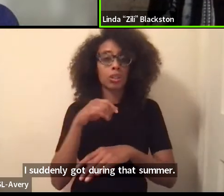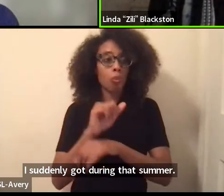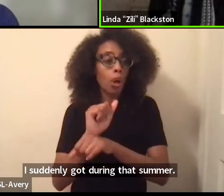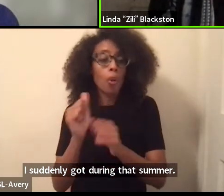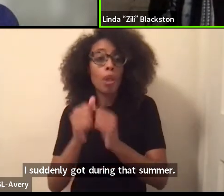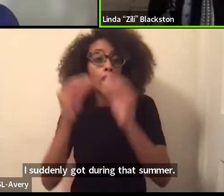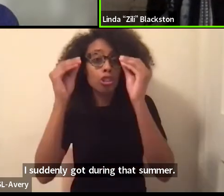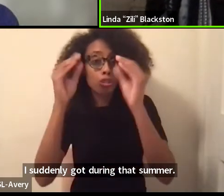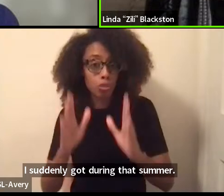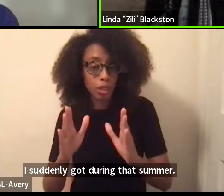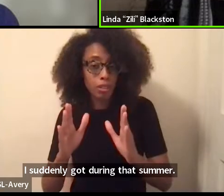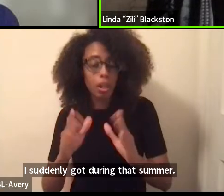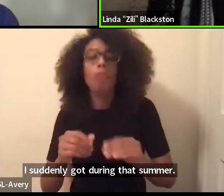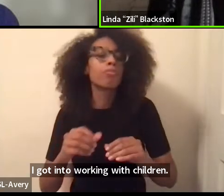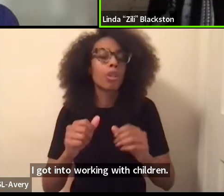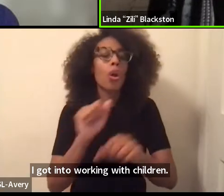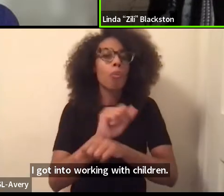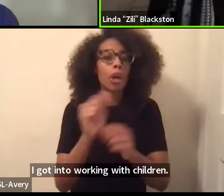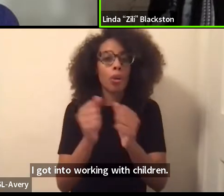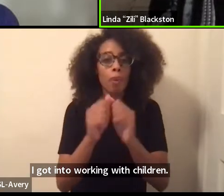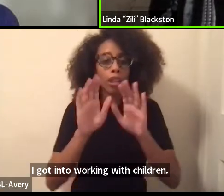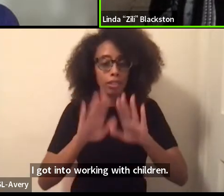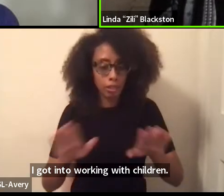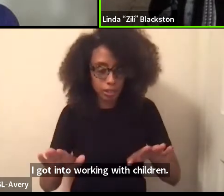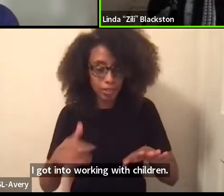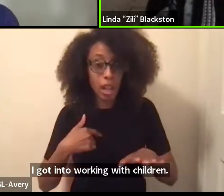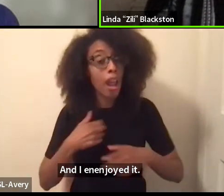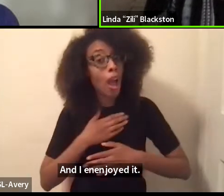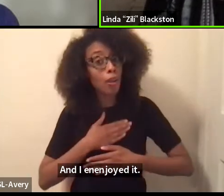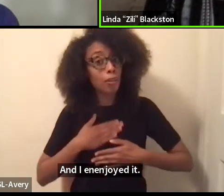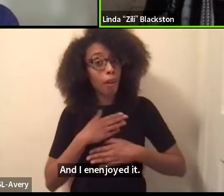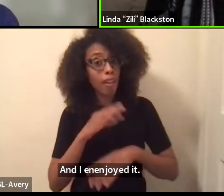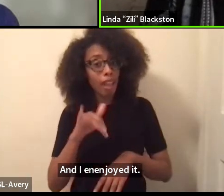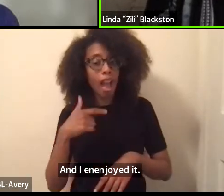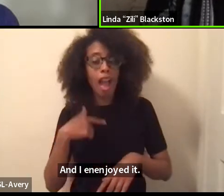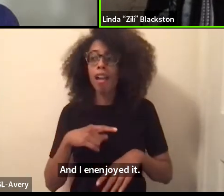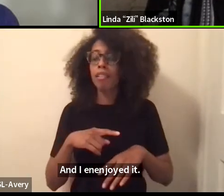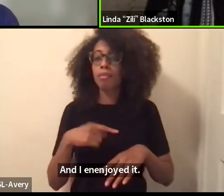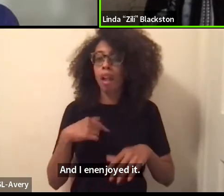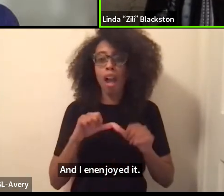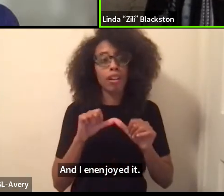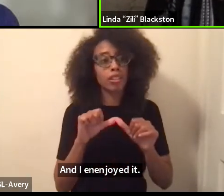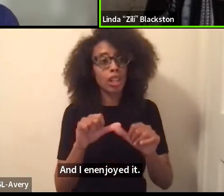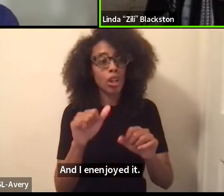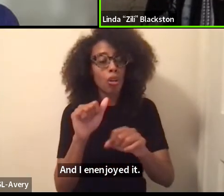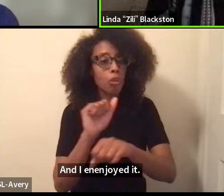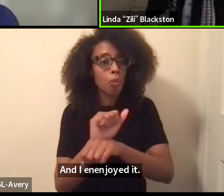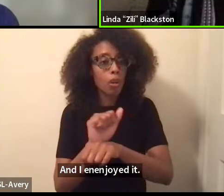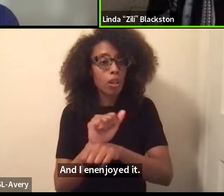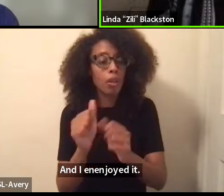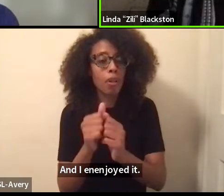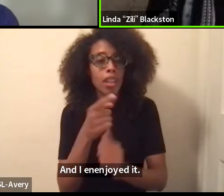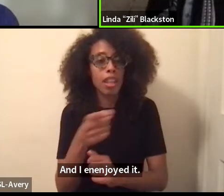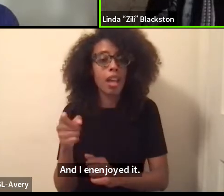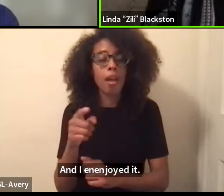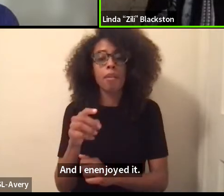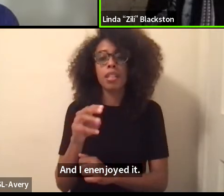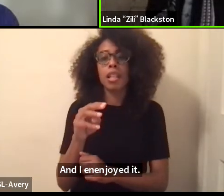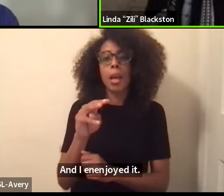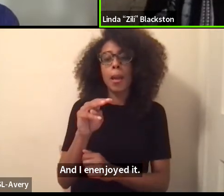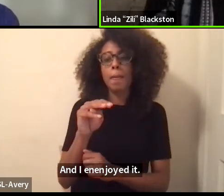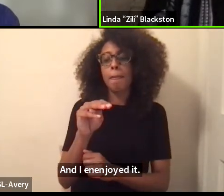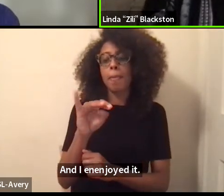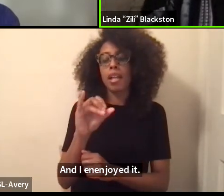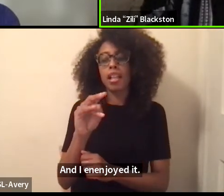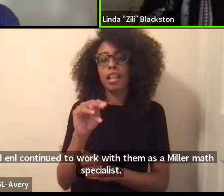children, and I enjoyed it. Then I continued to work with them as a Miller math specialist. And then I